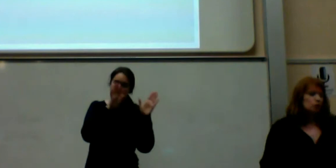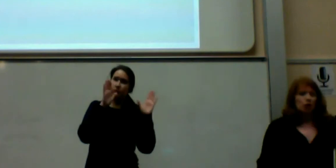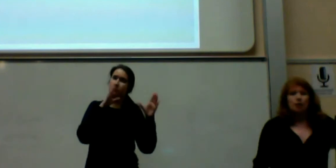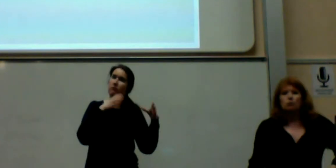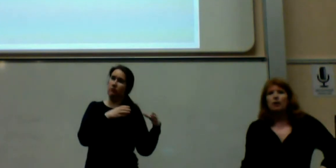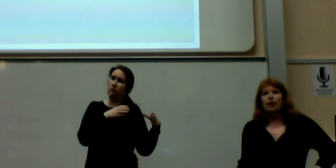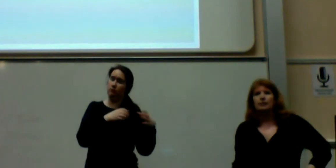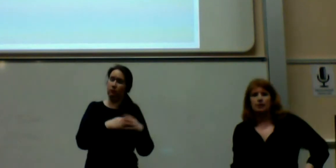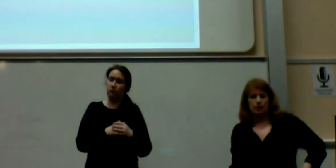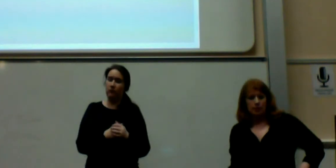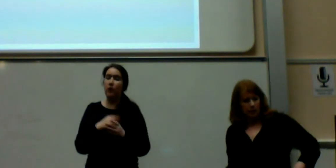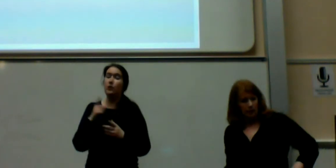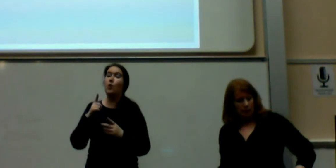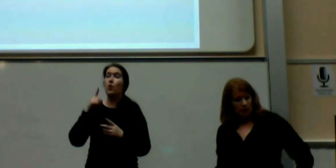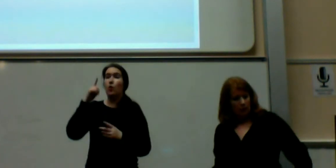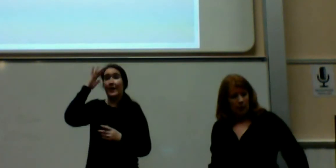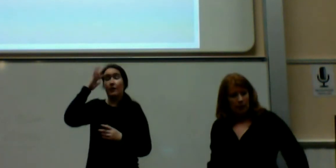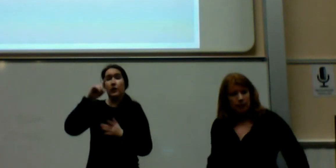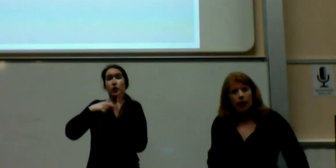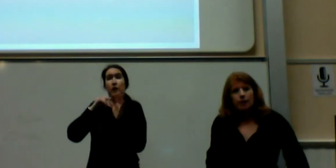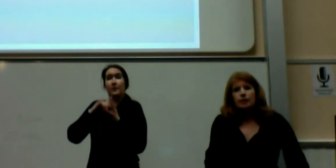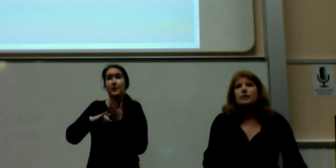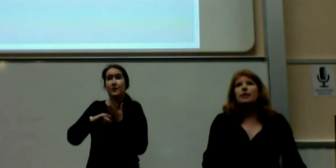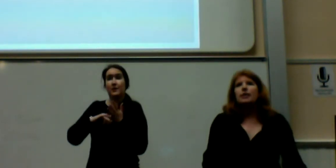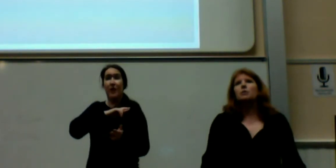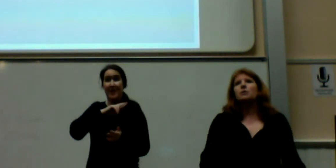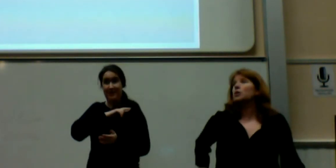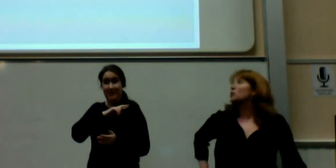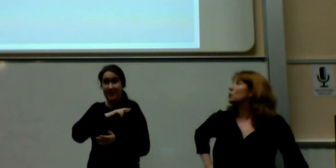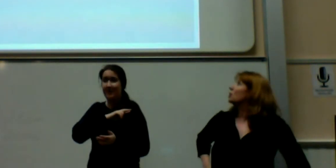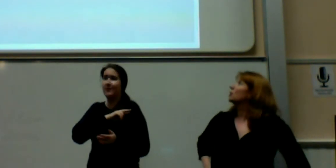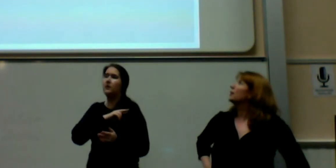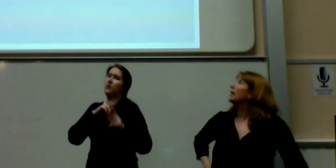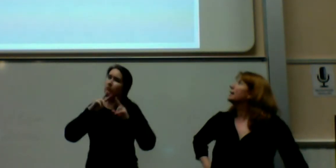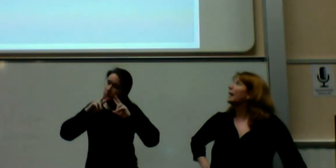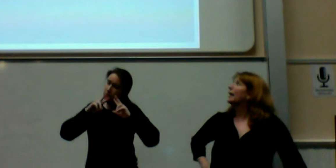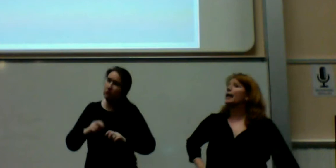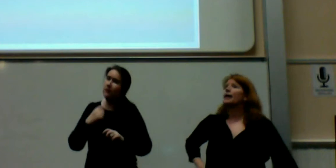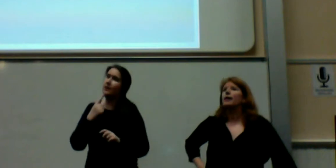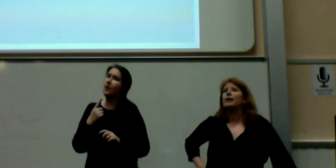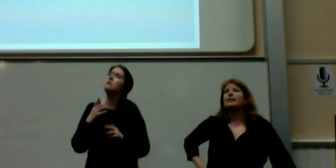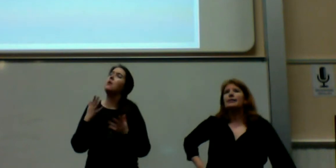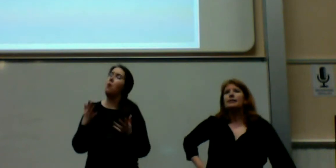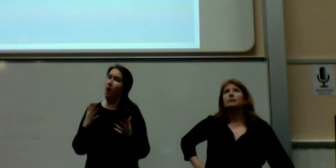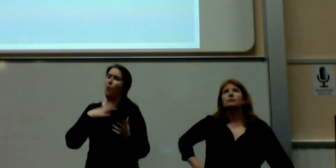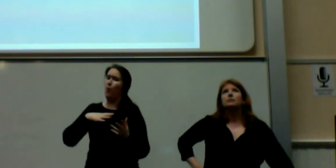So James Rest decided that he was going to create an